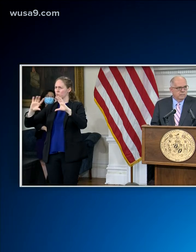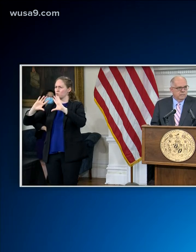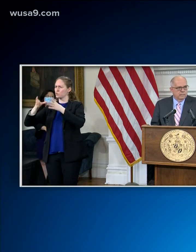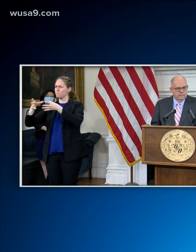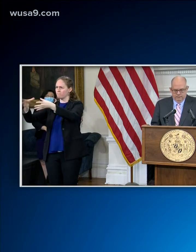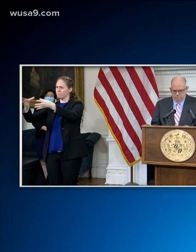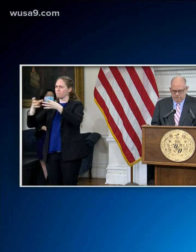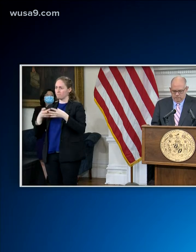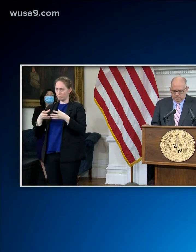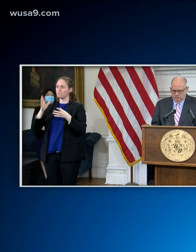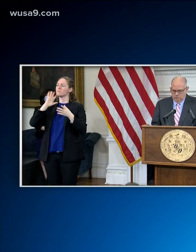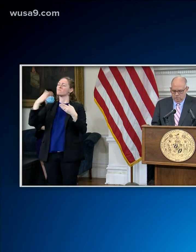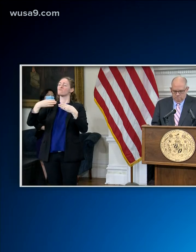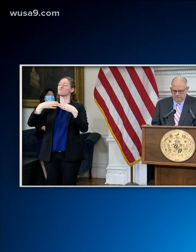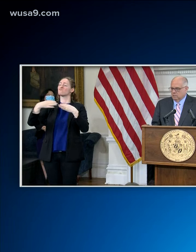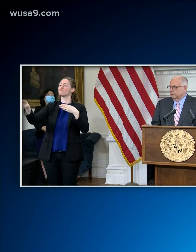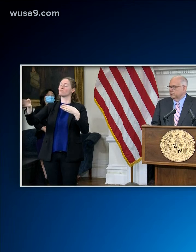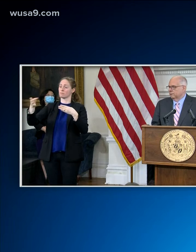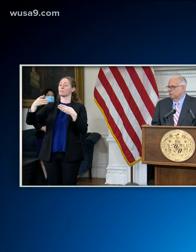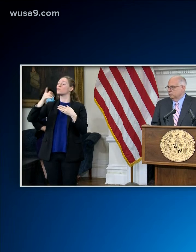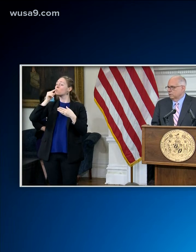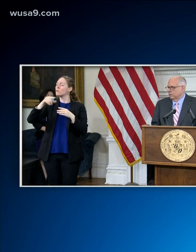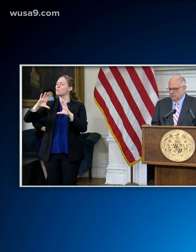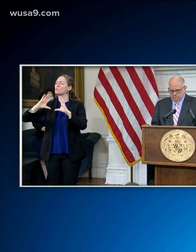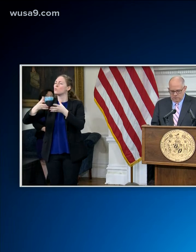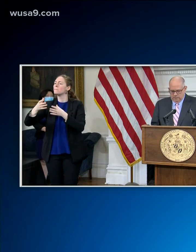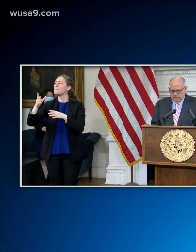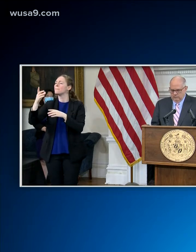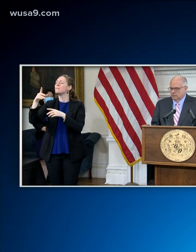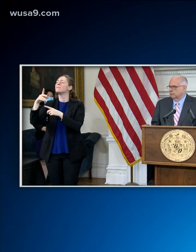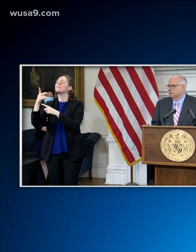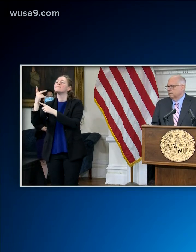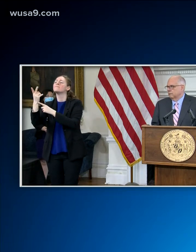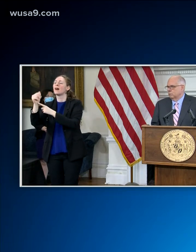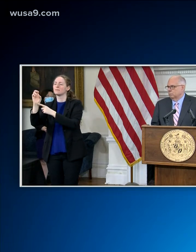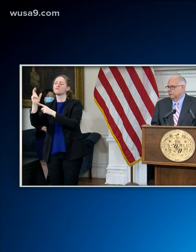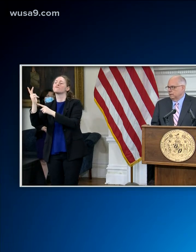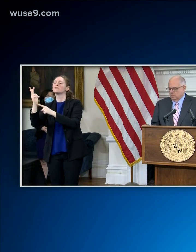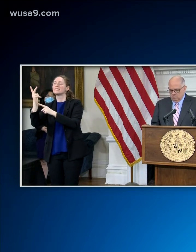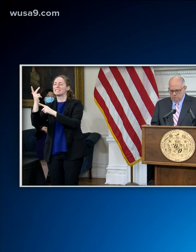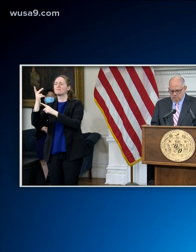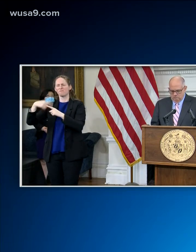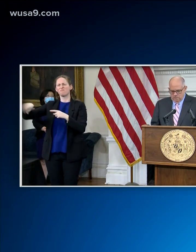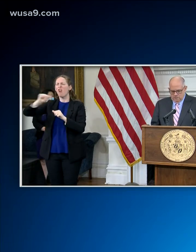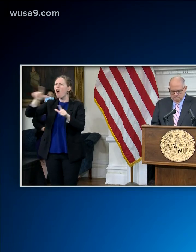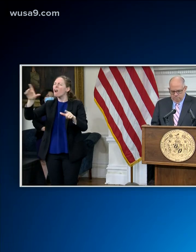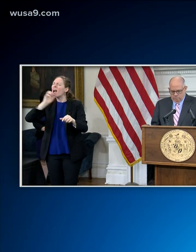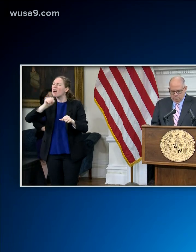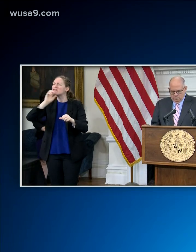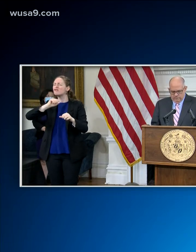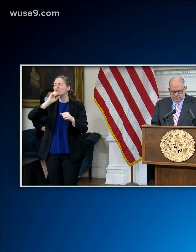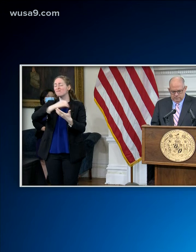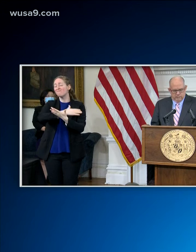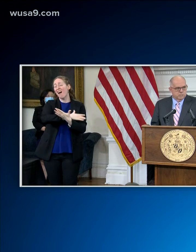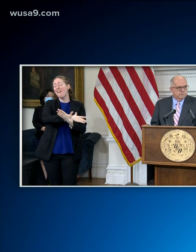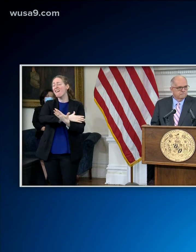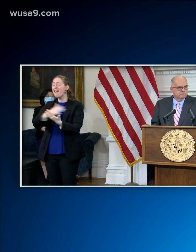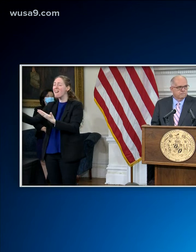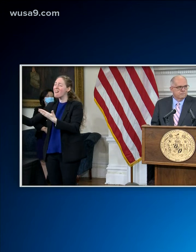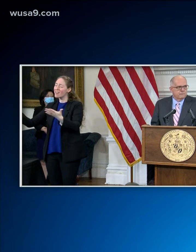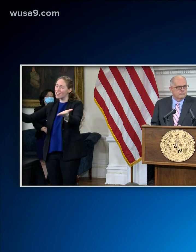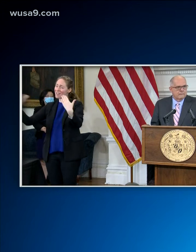3, and every single Marylander over the age of 16 will be eligible for